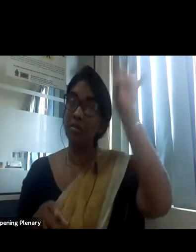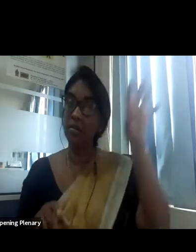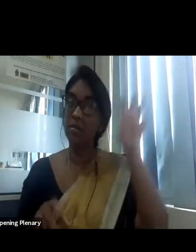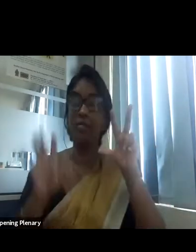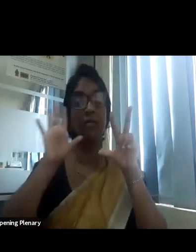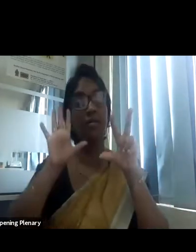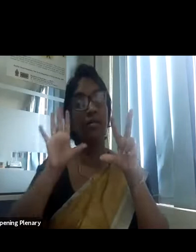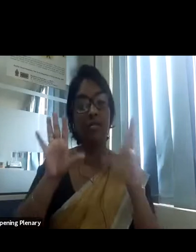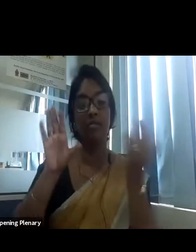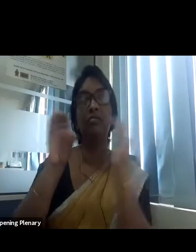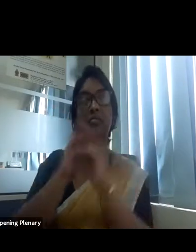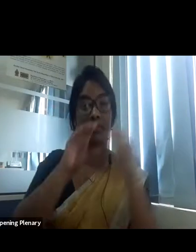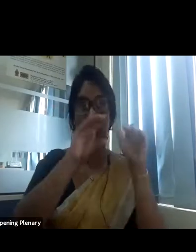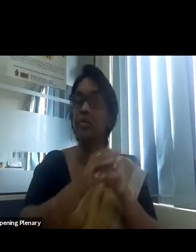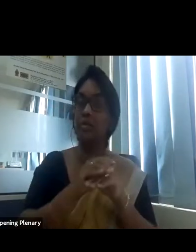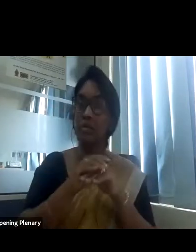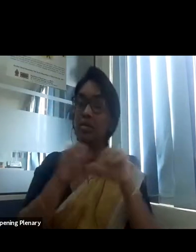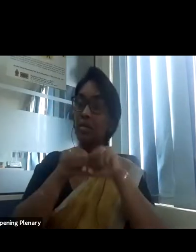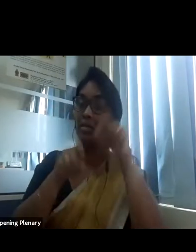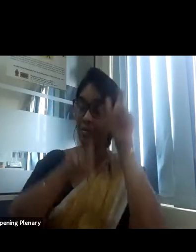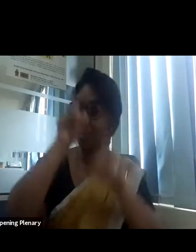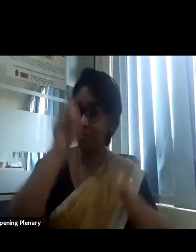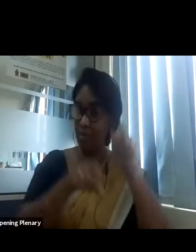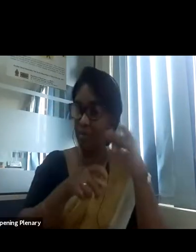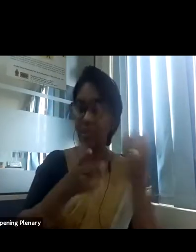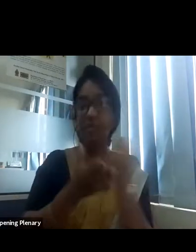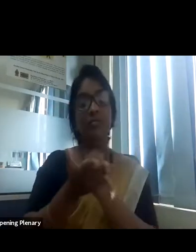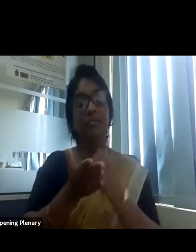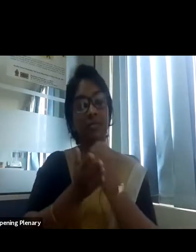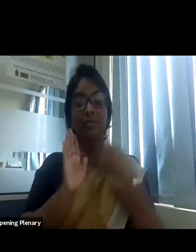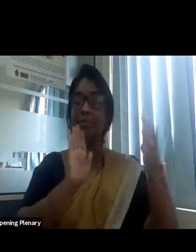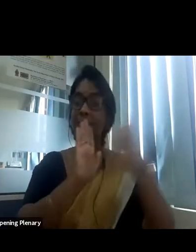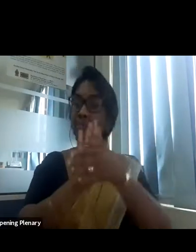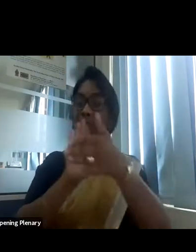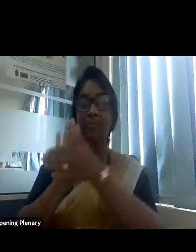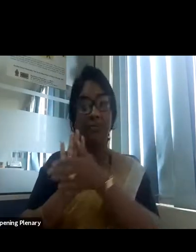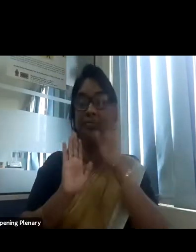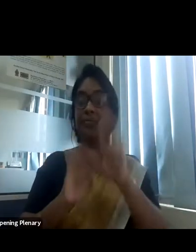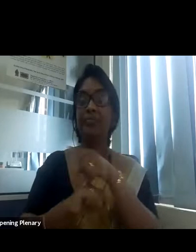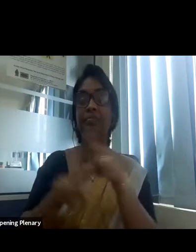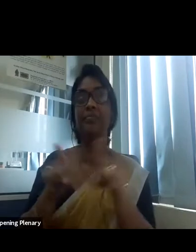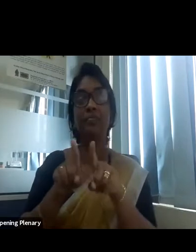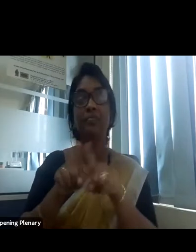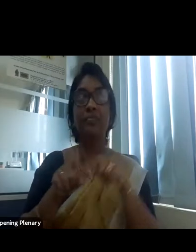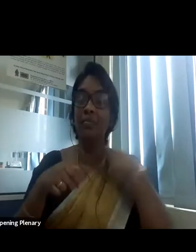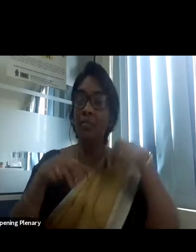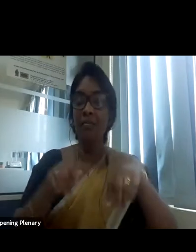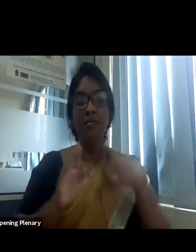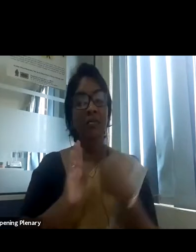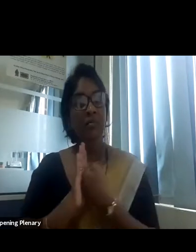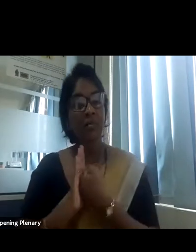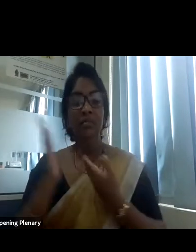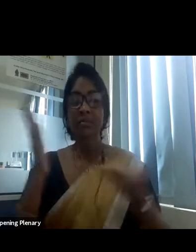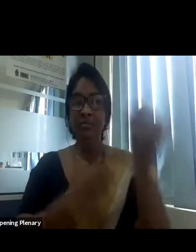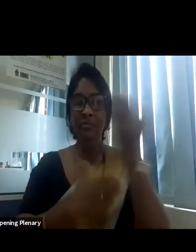the 800+ attendees who join us today. It is an honor to welcome you to Making Global Goals Local